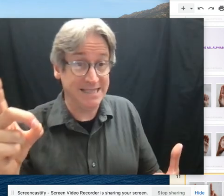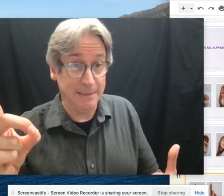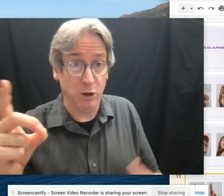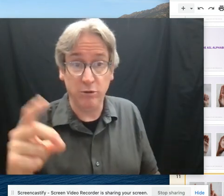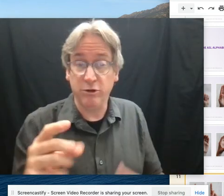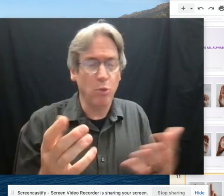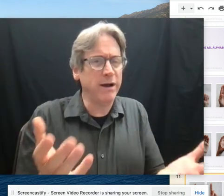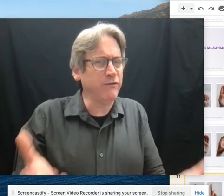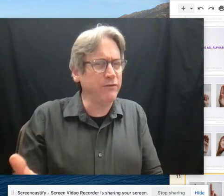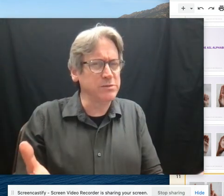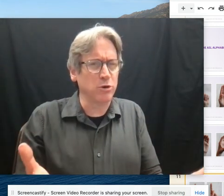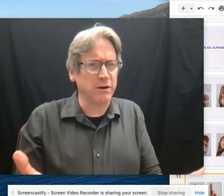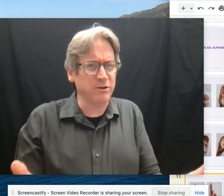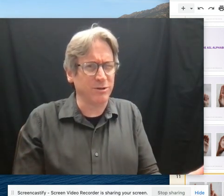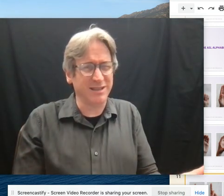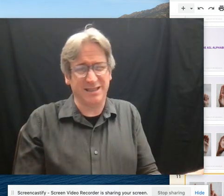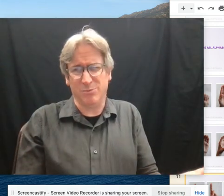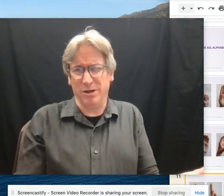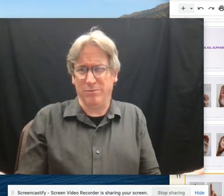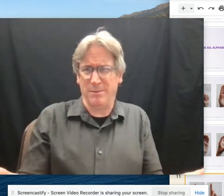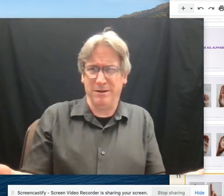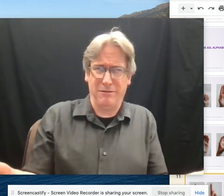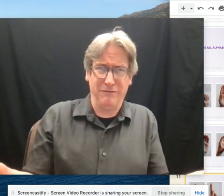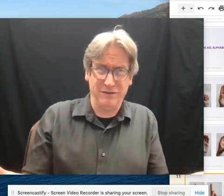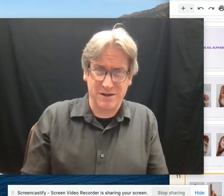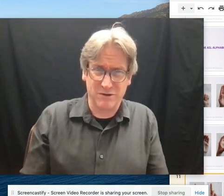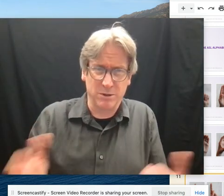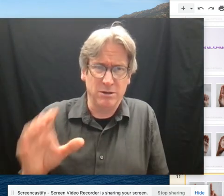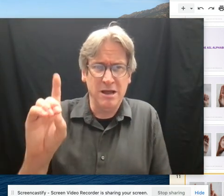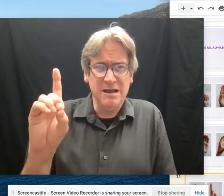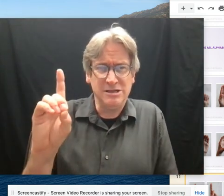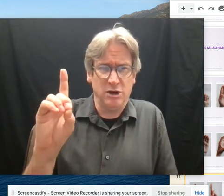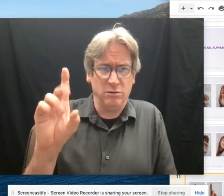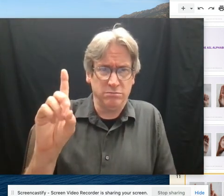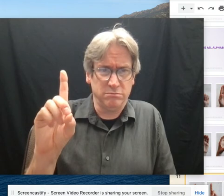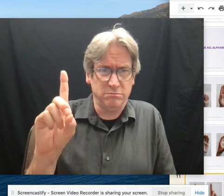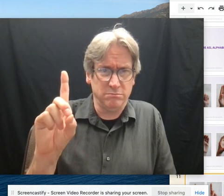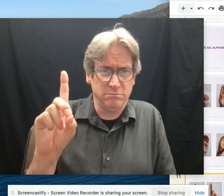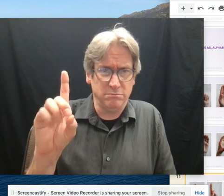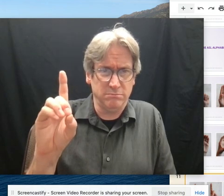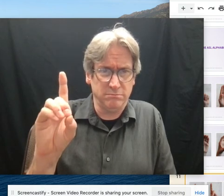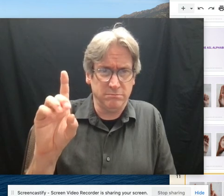You'll see both. Whatever feels more comfortable. At this point, probably nothing feels comfortable. So